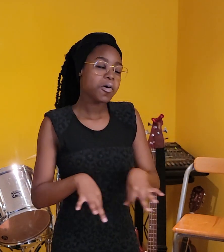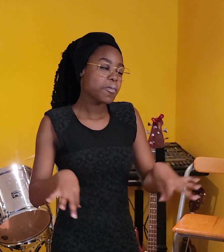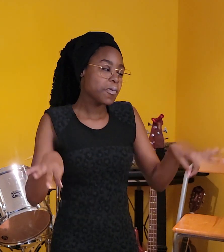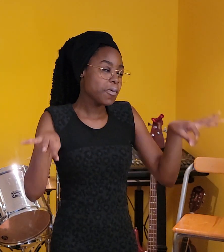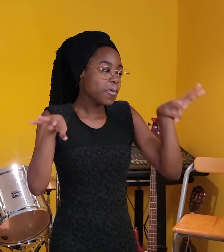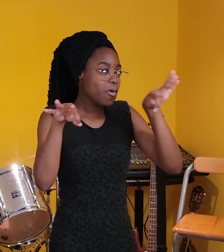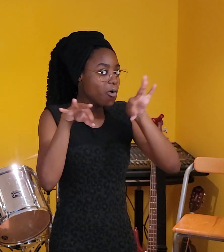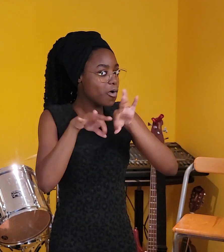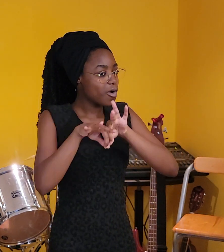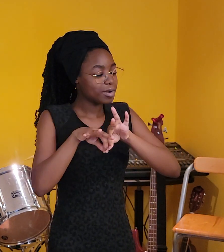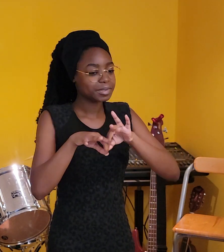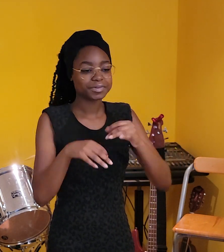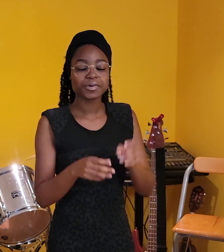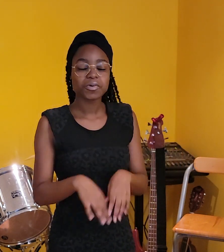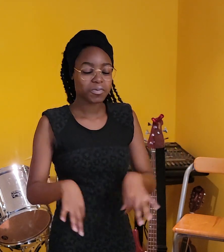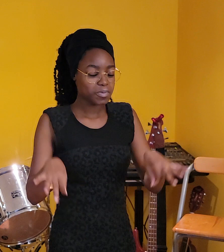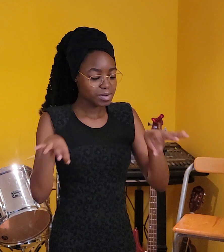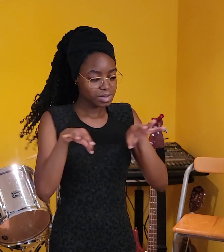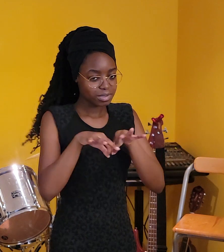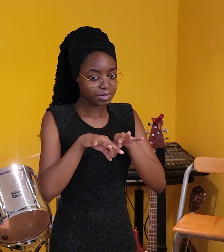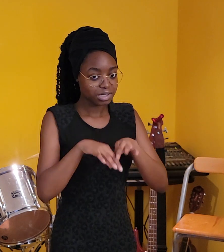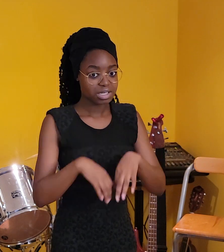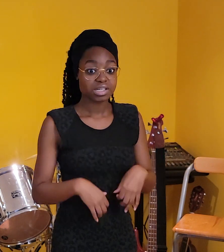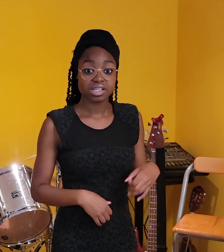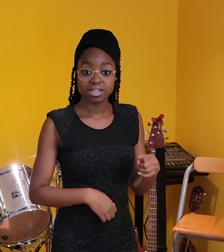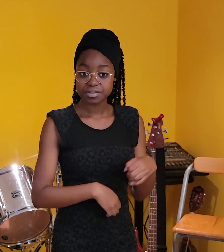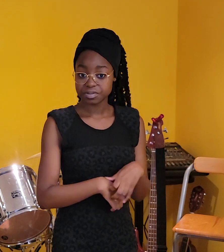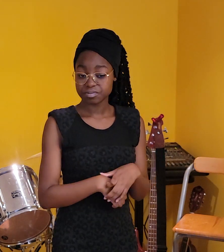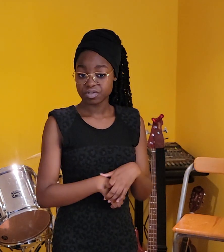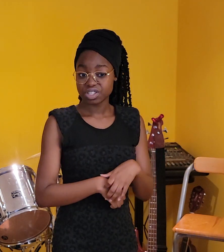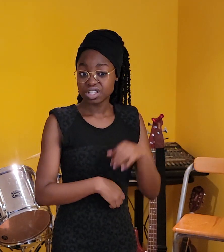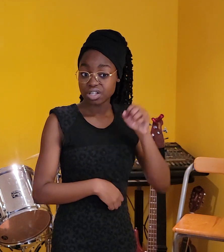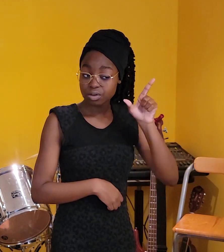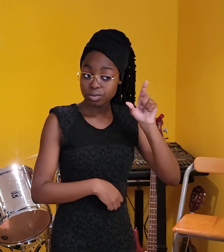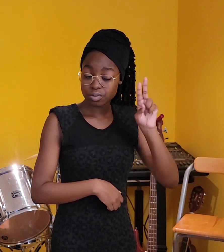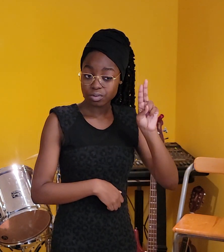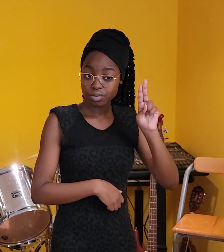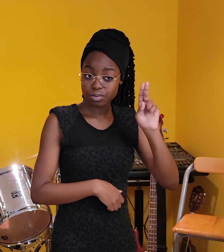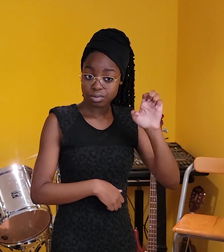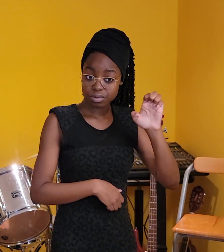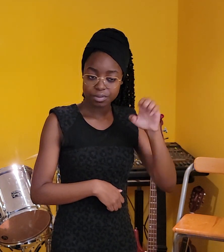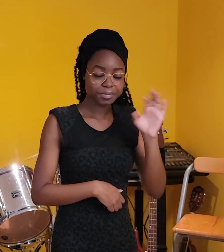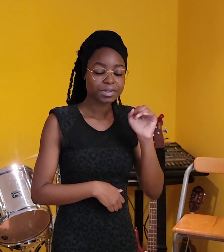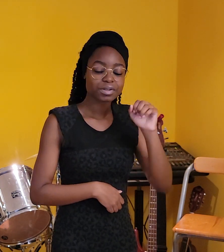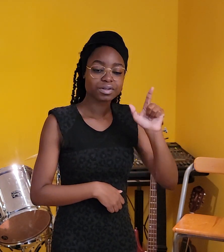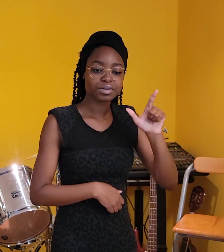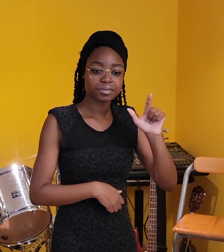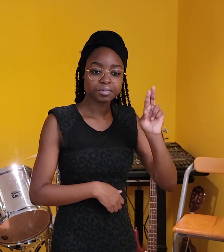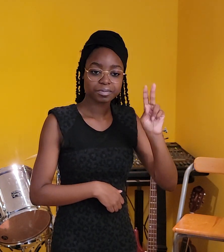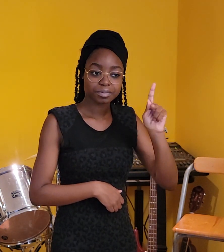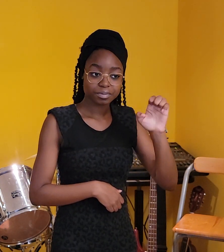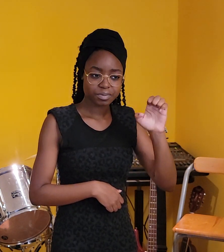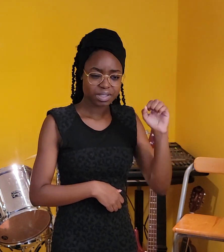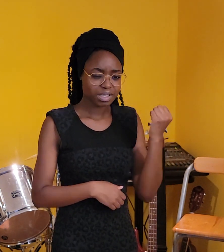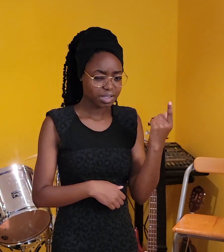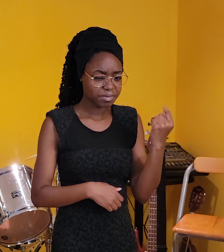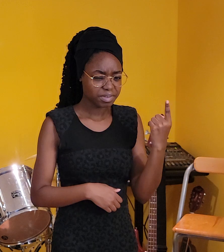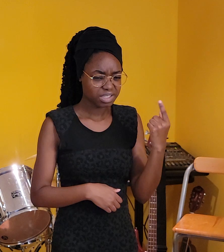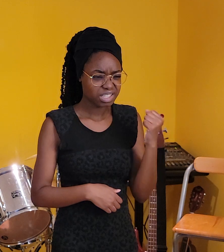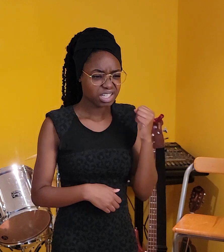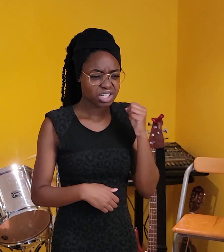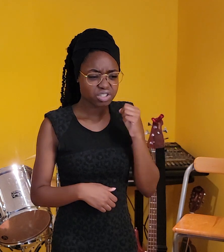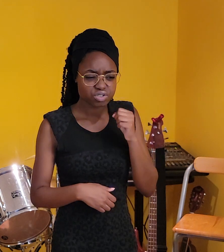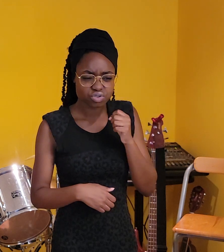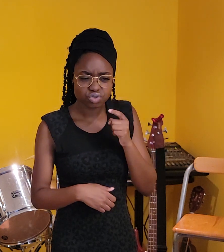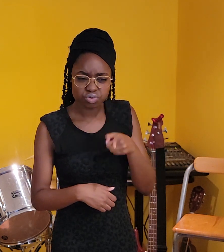Now, looking at our main text in Luke 11, did you notice Jesus' careful choice of words here? He did